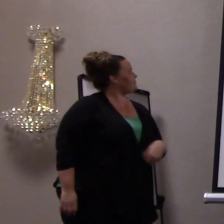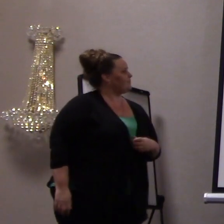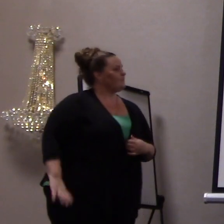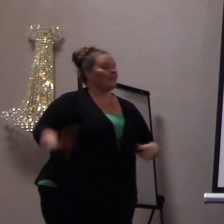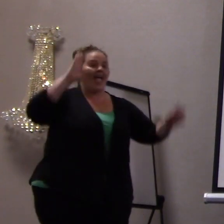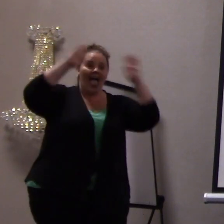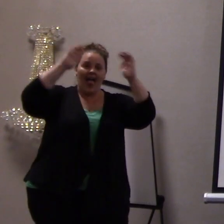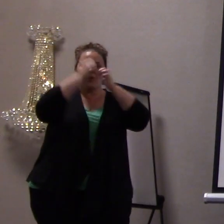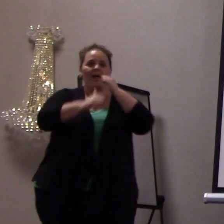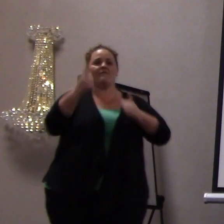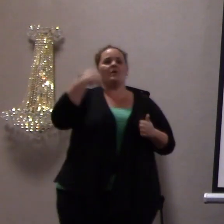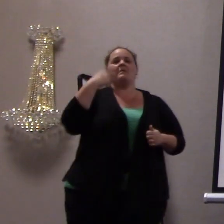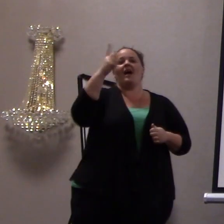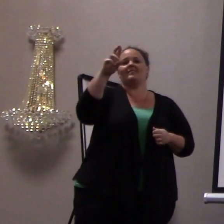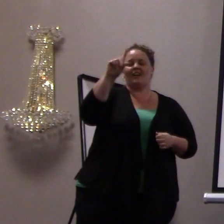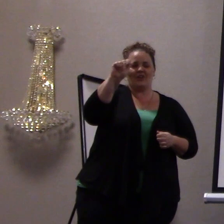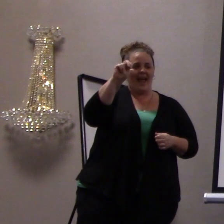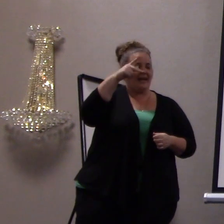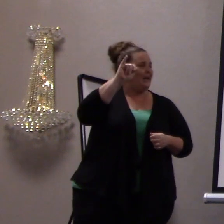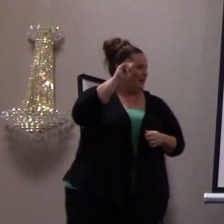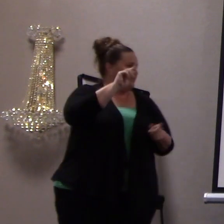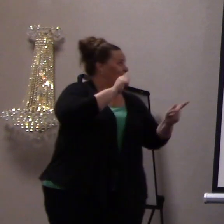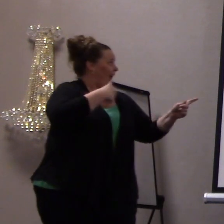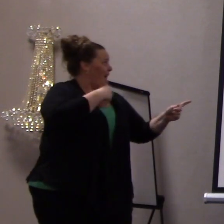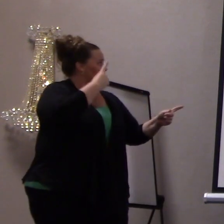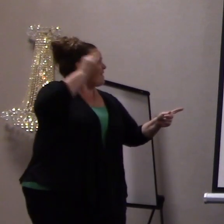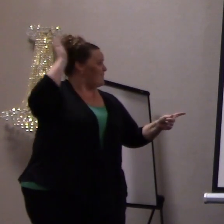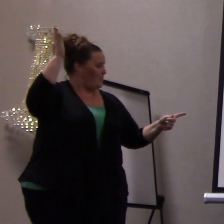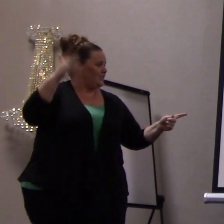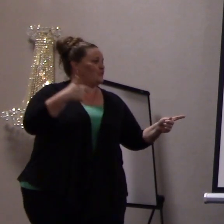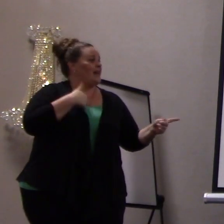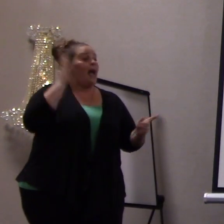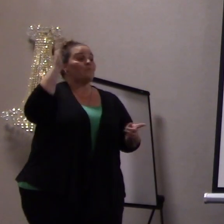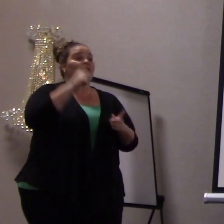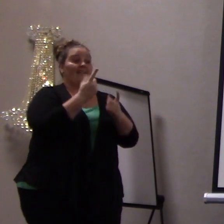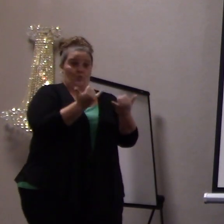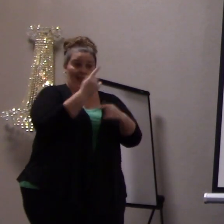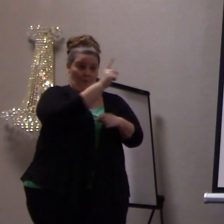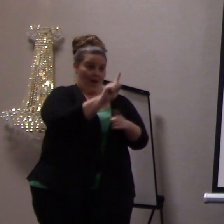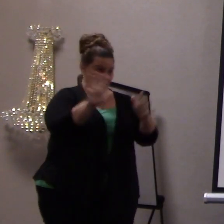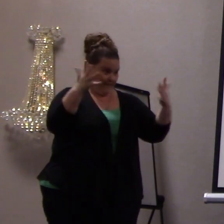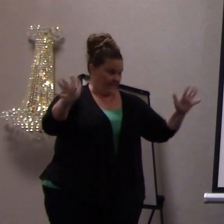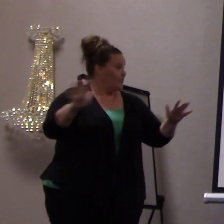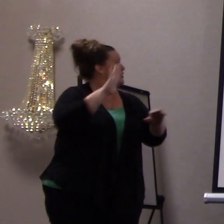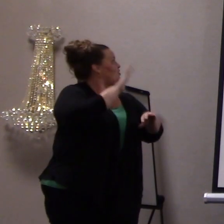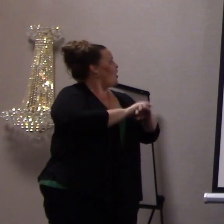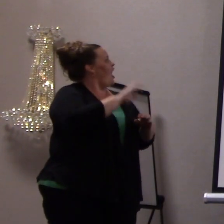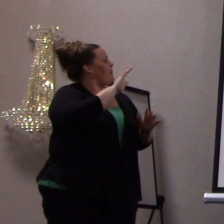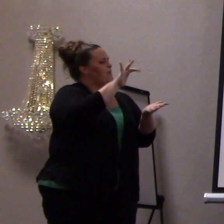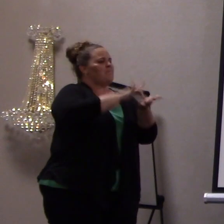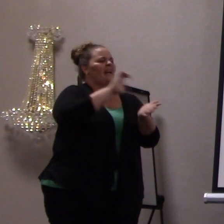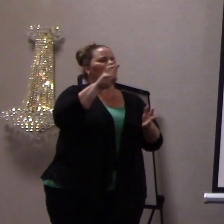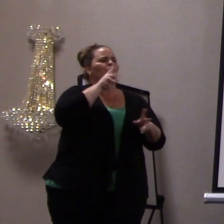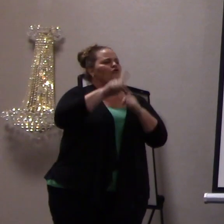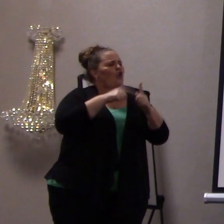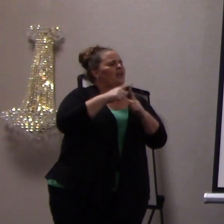Hello everybody, I'm Dr. Aidan Pania. I'm one of the presenters, and I present today from 1 to 5 on marauders in the Middle East, talking about the